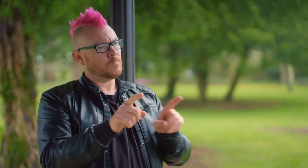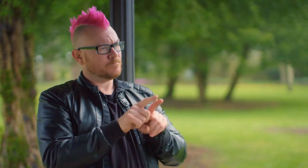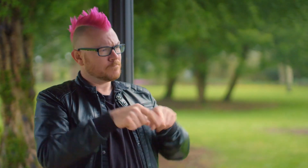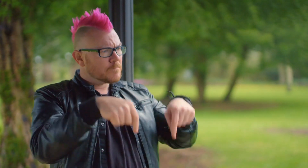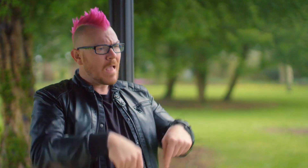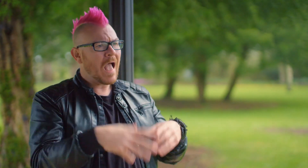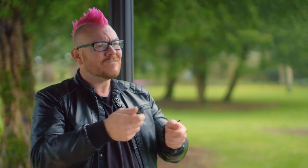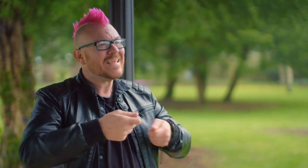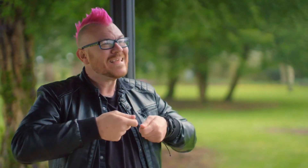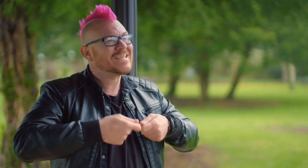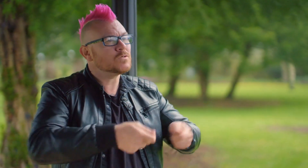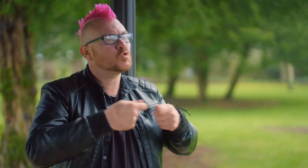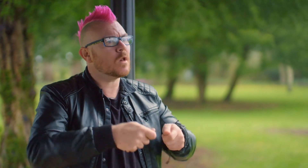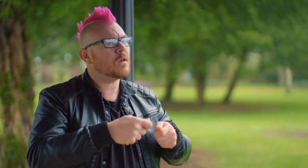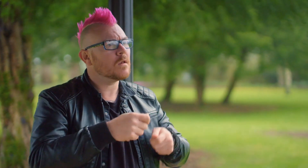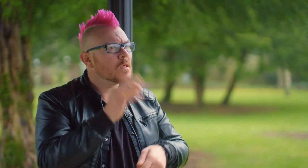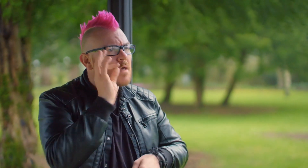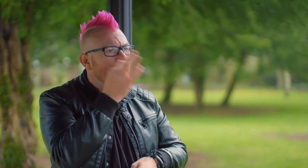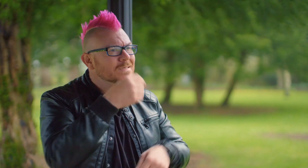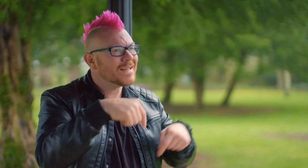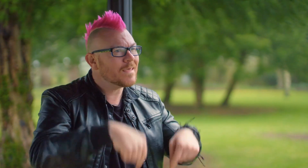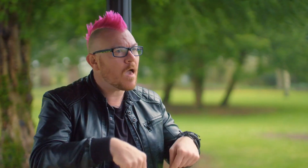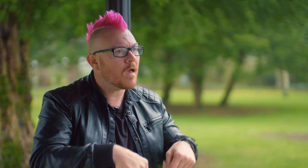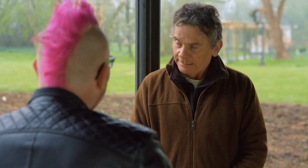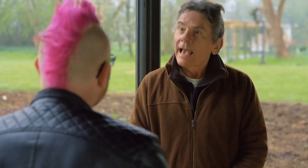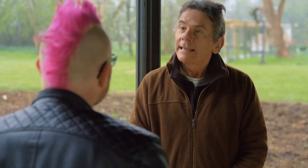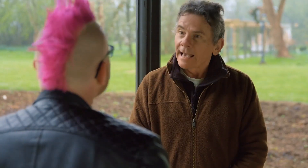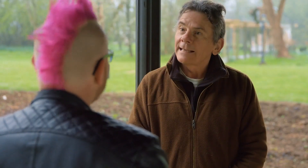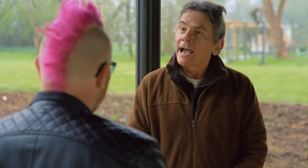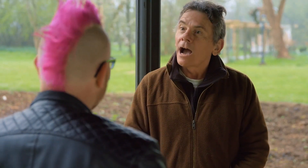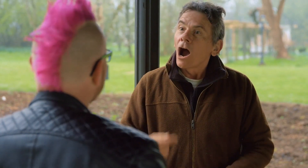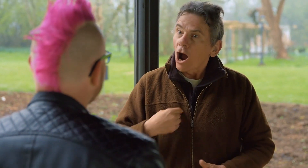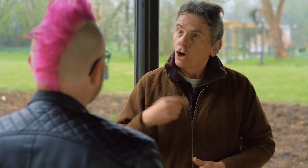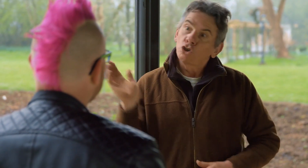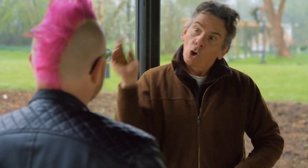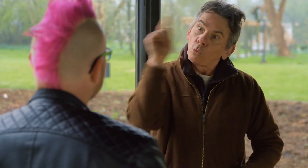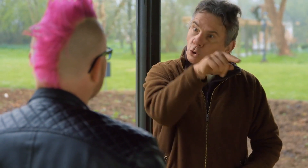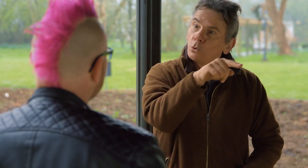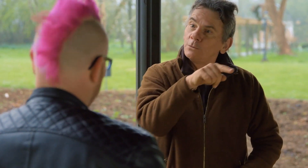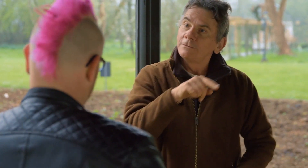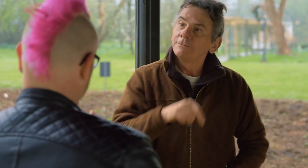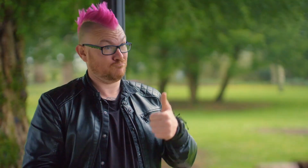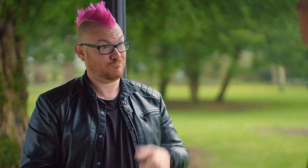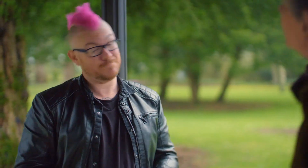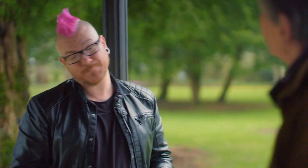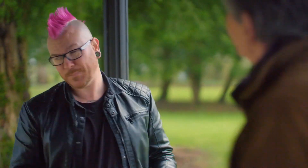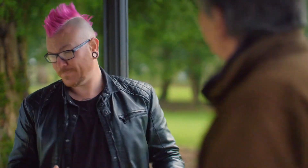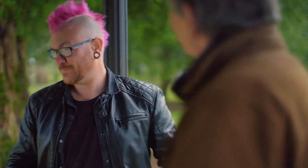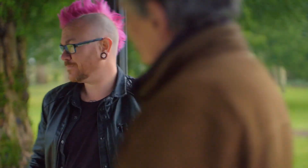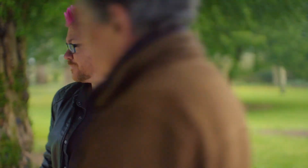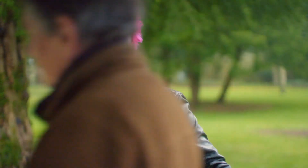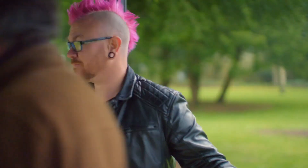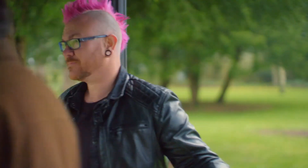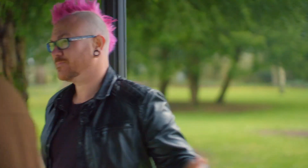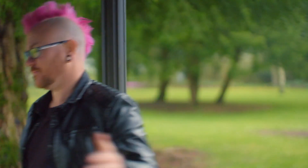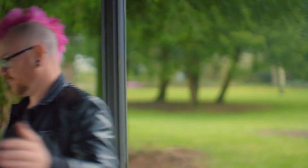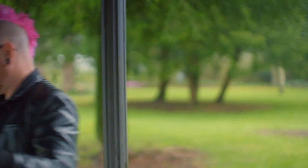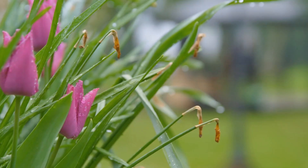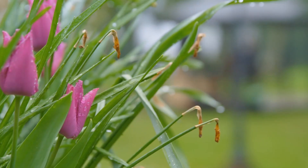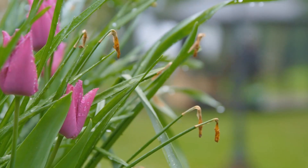So, apparently you have a kitchen garden here. Yeah. I'll show you. Let's go.